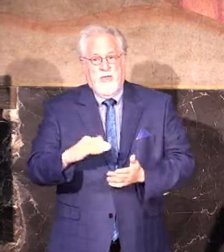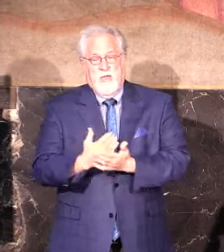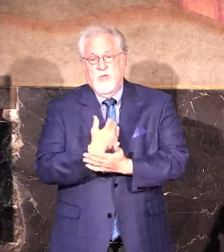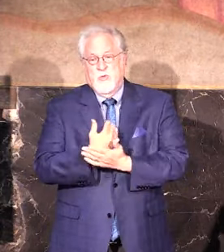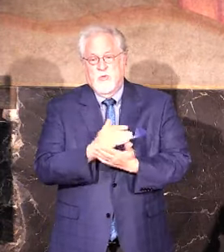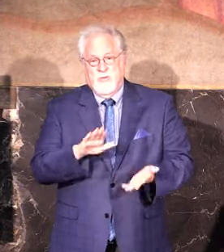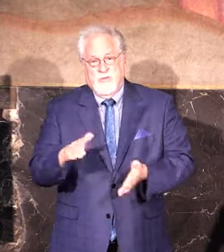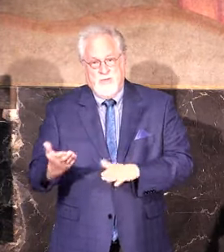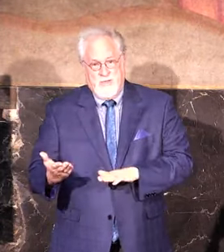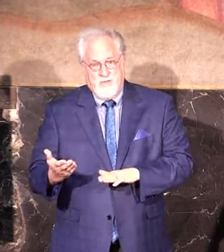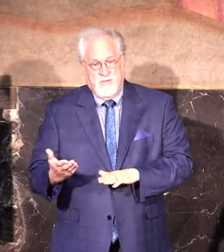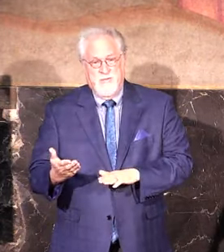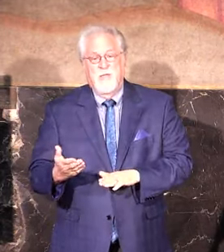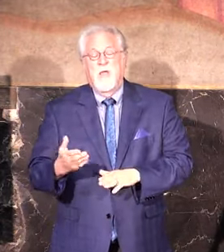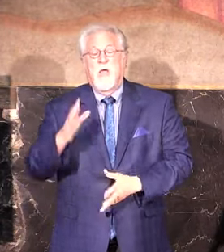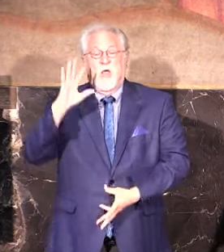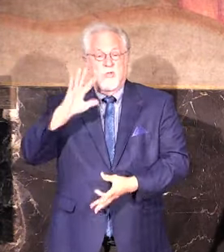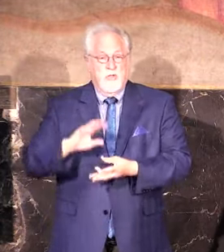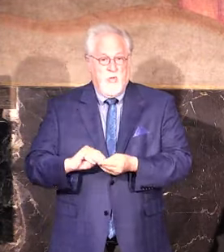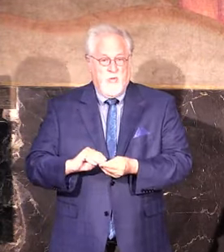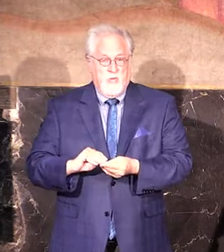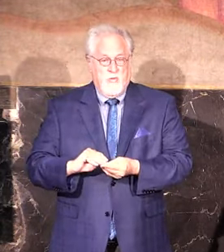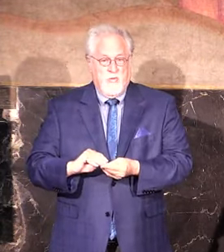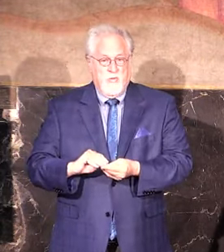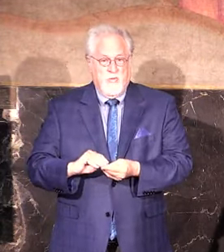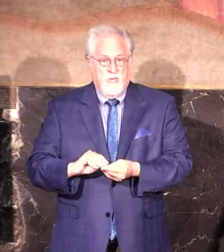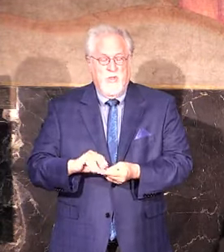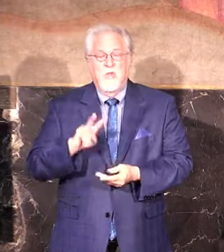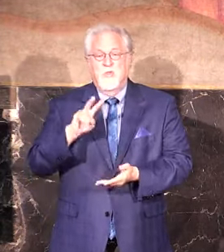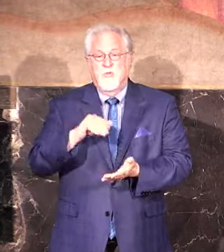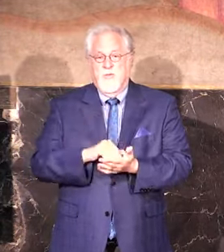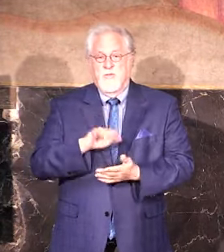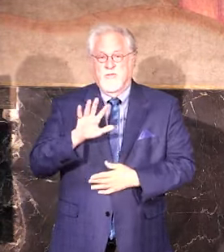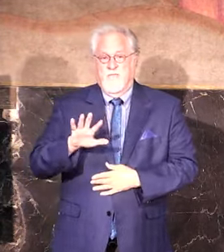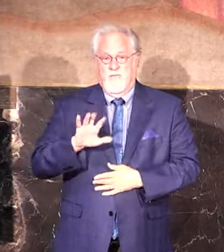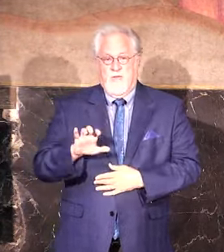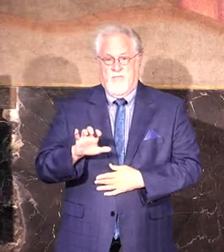deaths, bringing the total number of deaths to